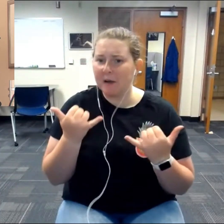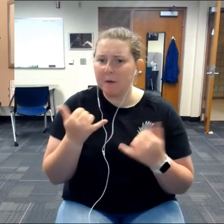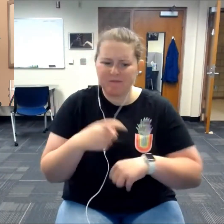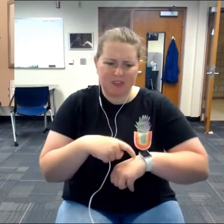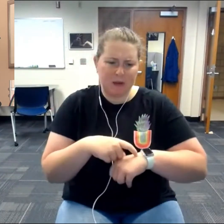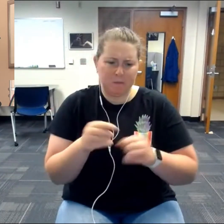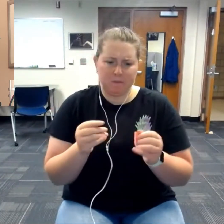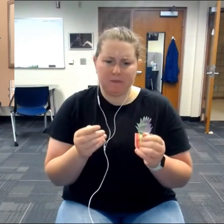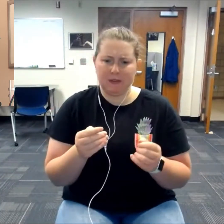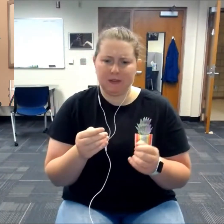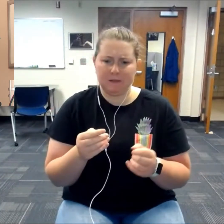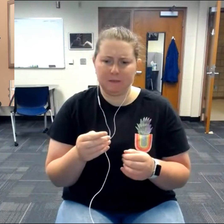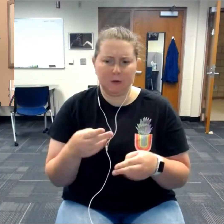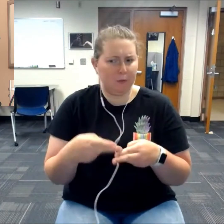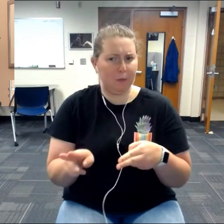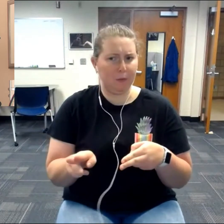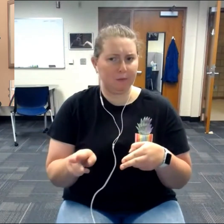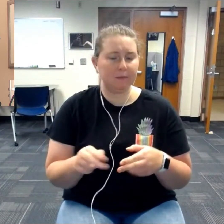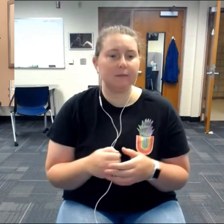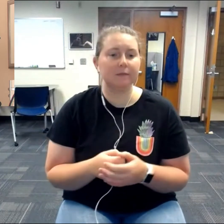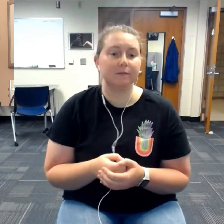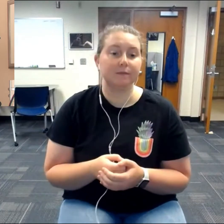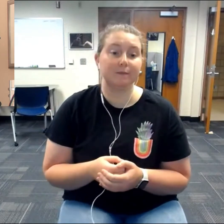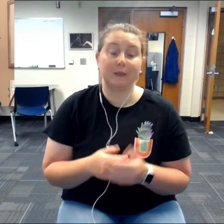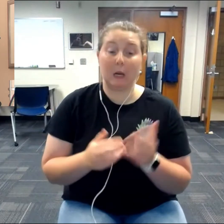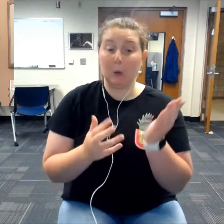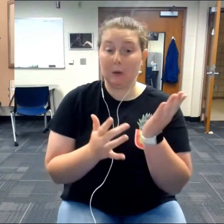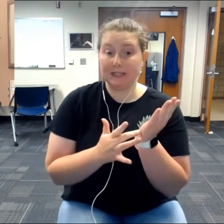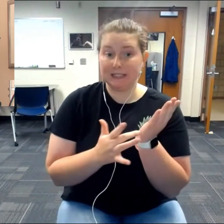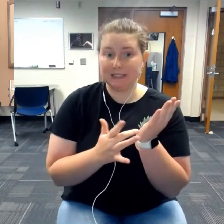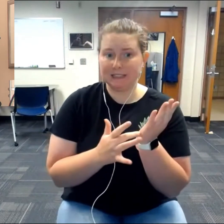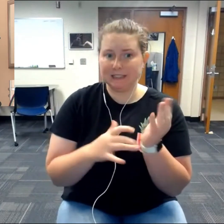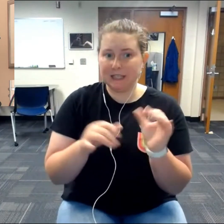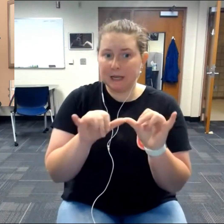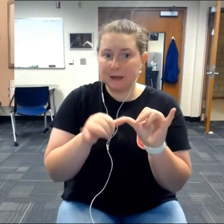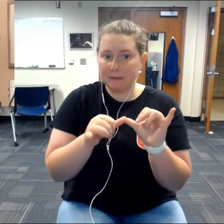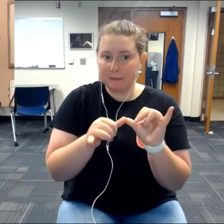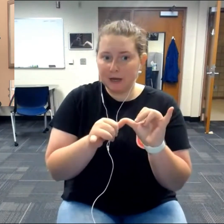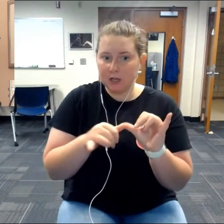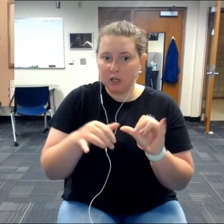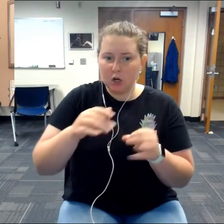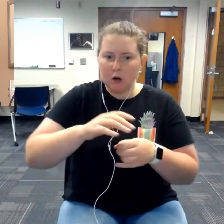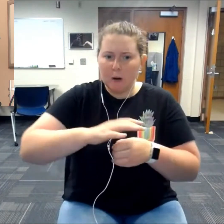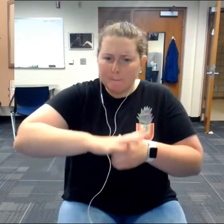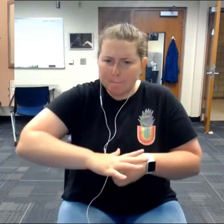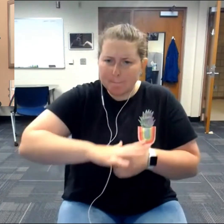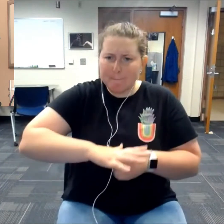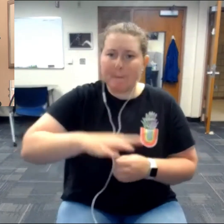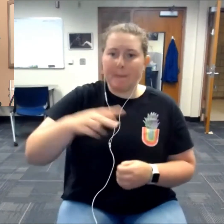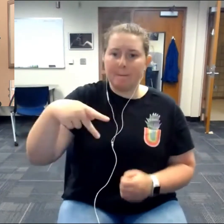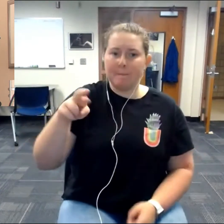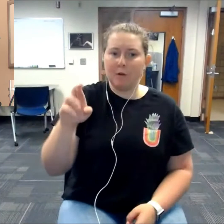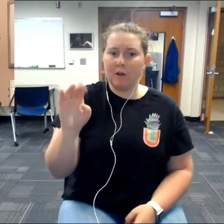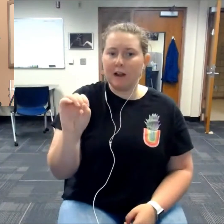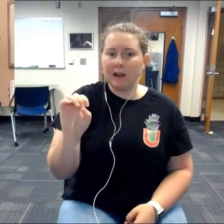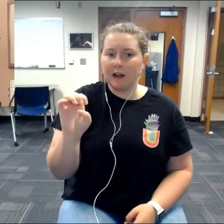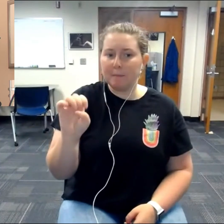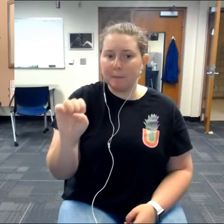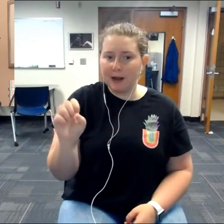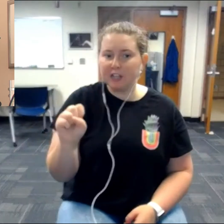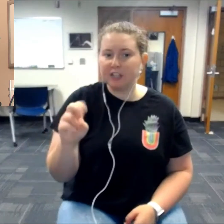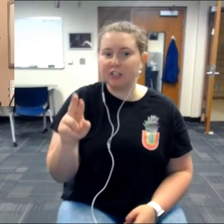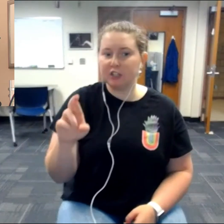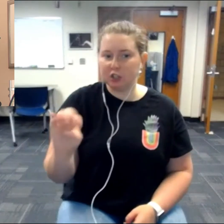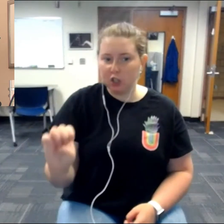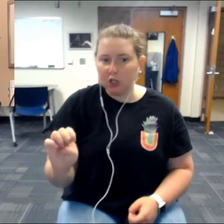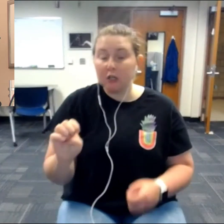have. The technology we have measures pressure of the eye. We spoke earlier about checking for glaucoma or eye disease